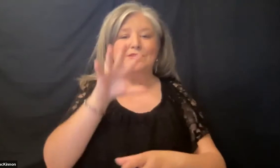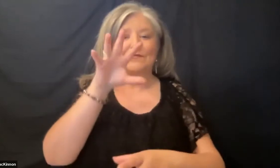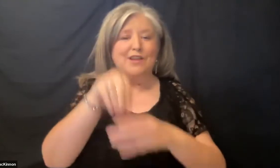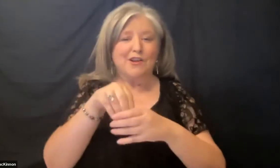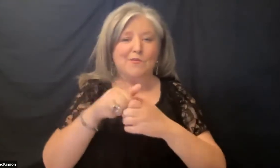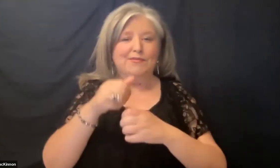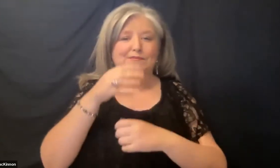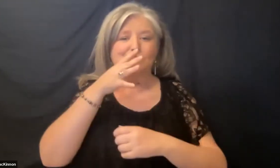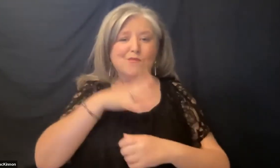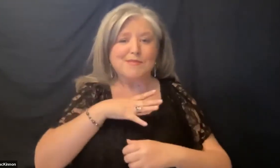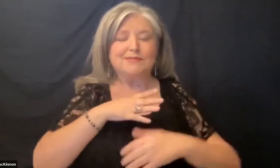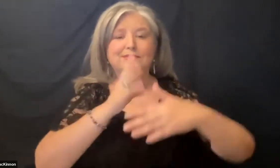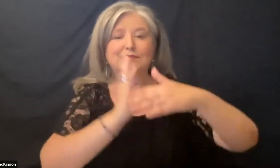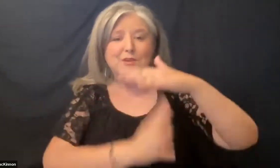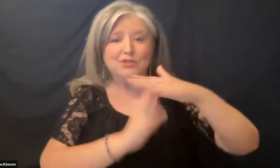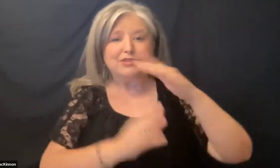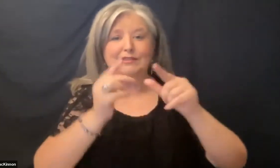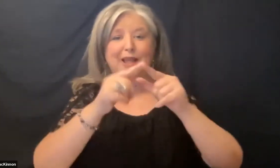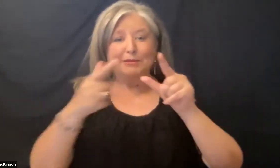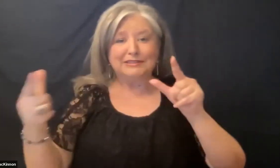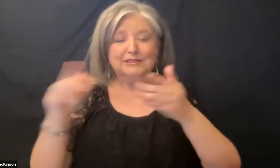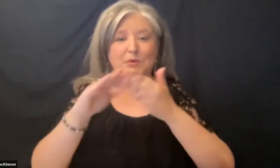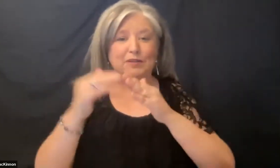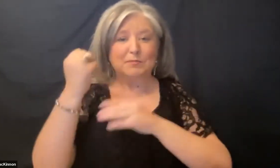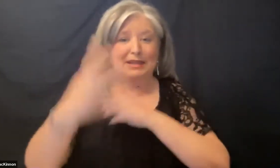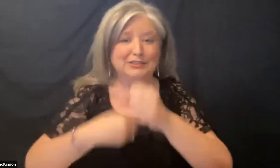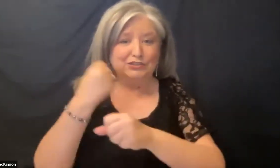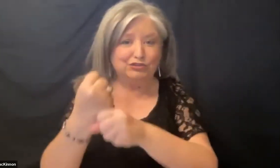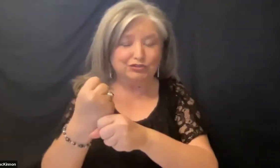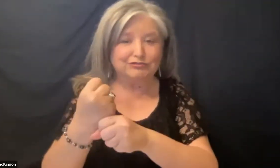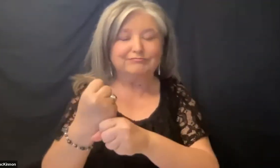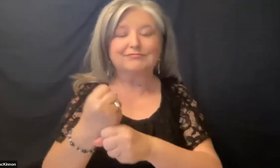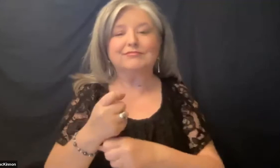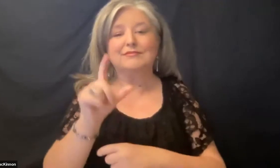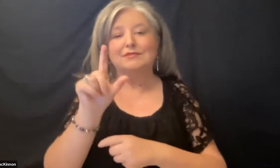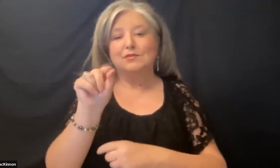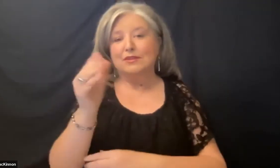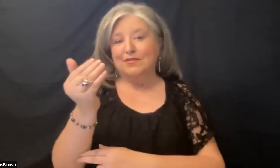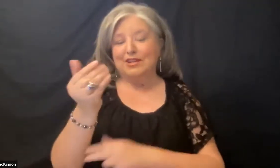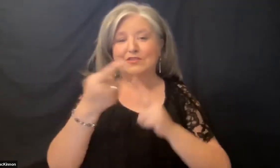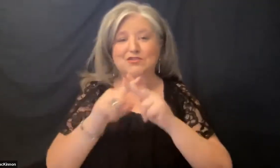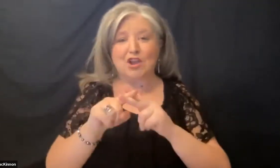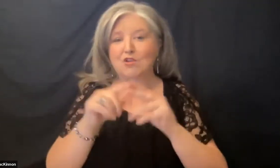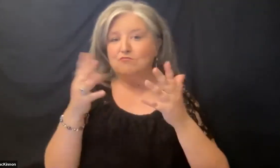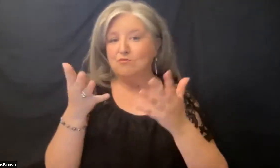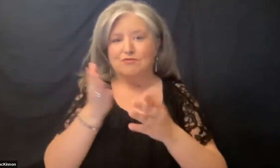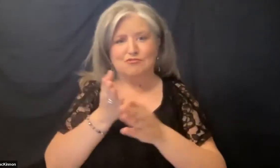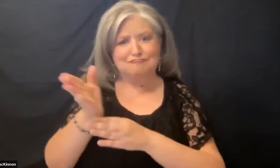Name sign Tamyka. Tamyka has been involved in social services for women, immigrants, youth, and the